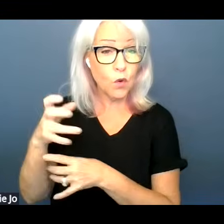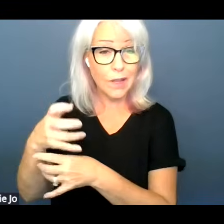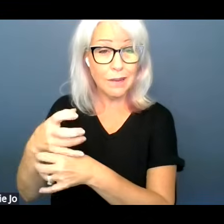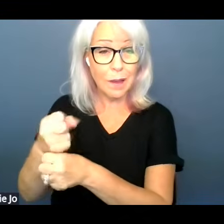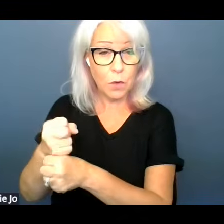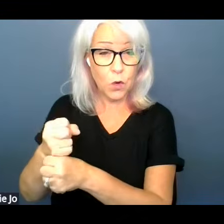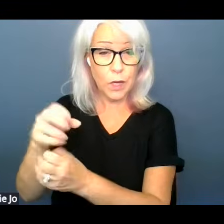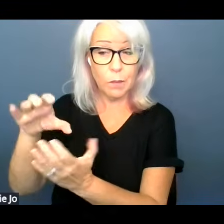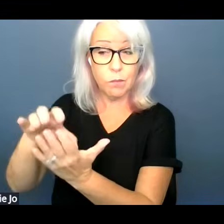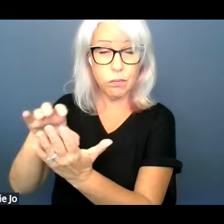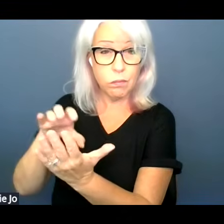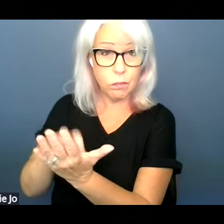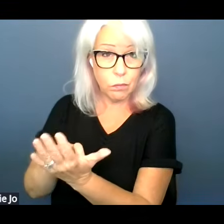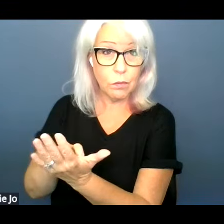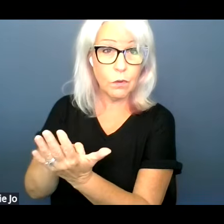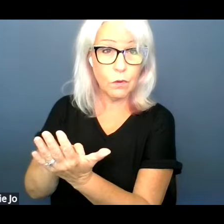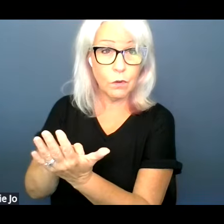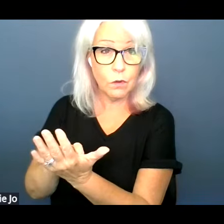it regulated.